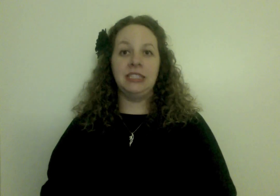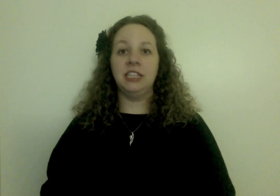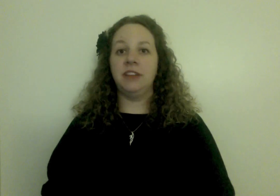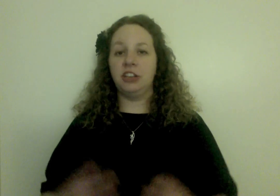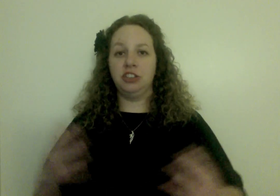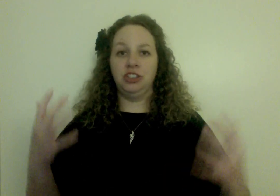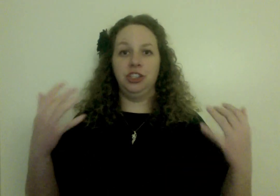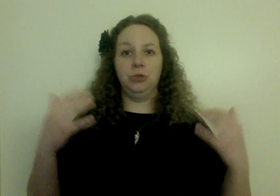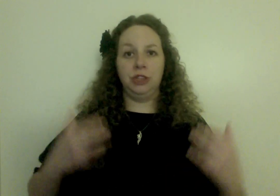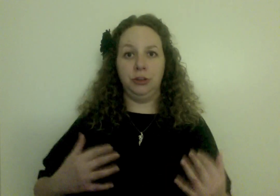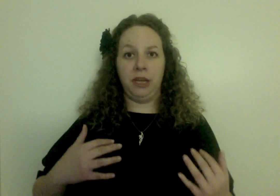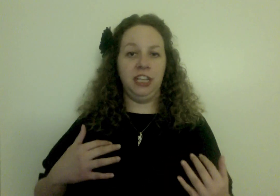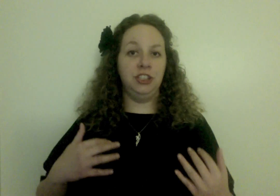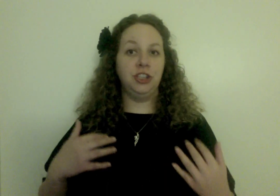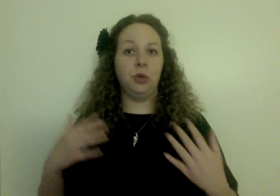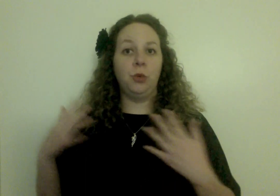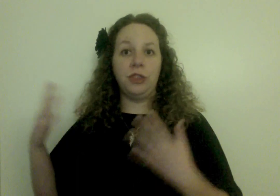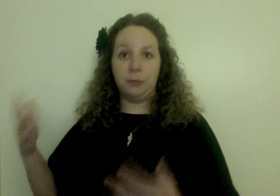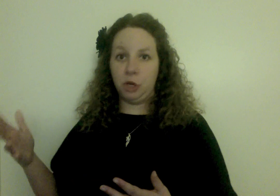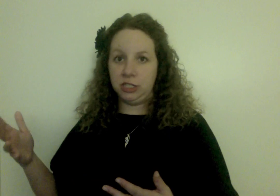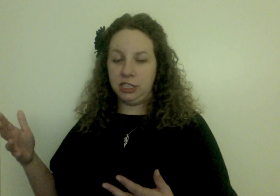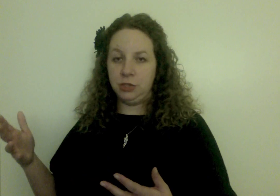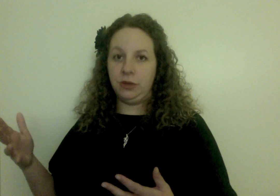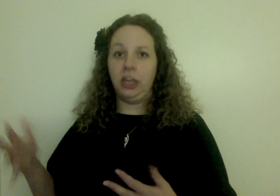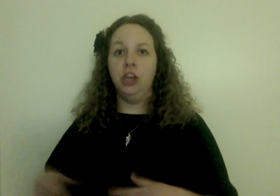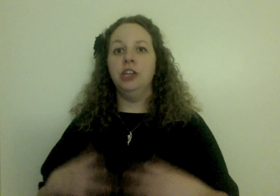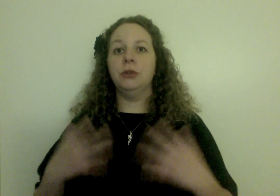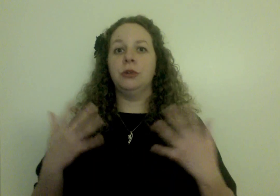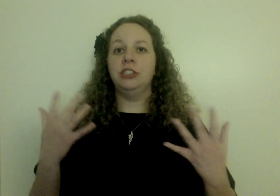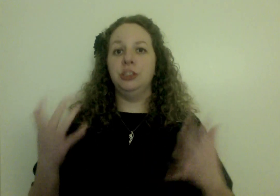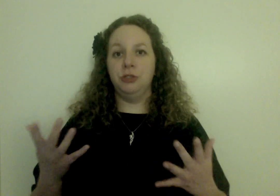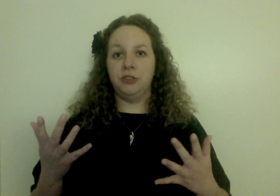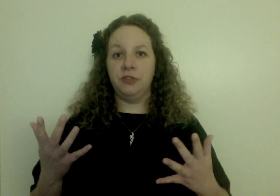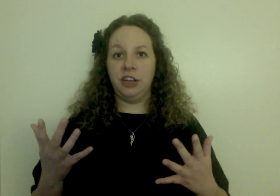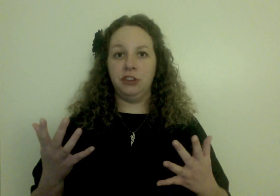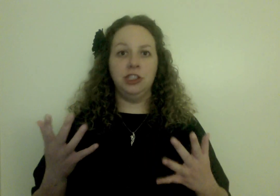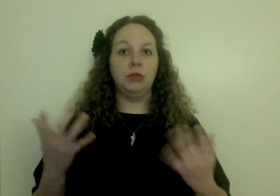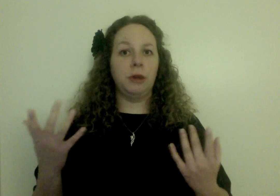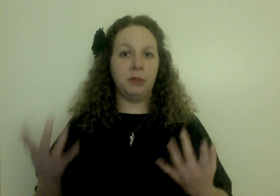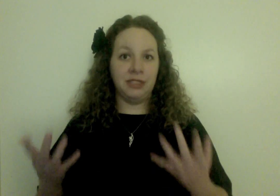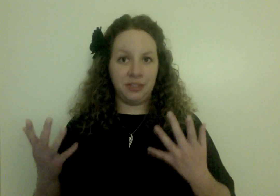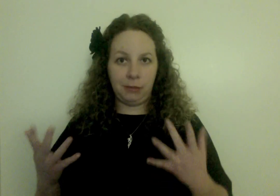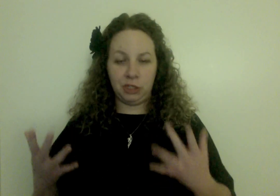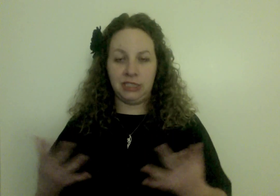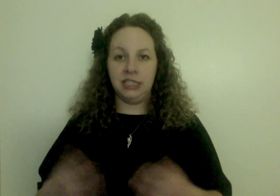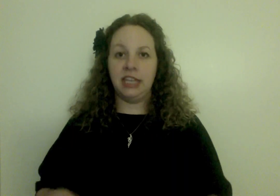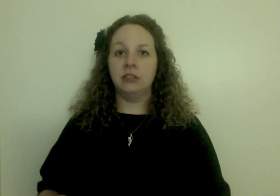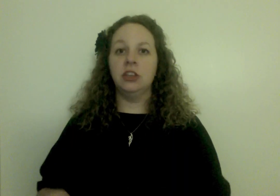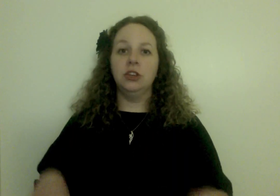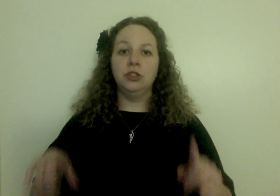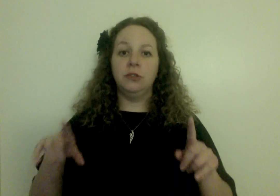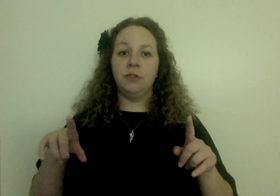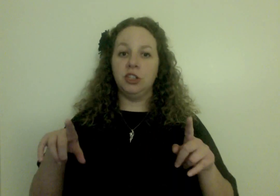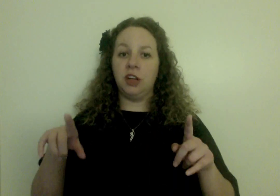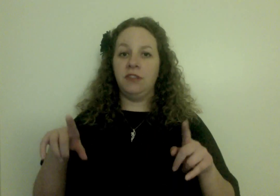of actually just using your body to show what the person is doing, you are going to use your fingers to represent that person's legs. So first off, if